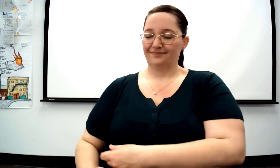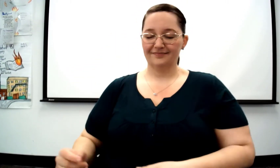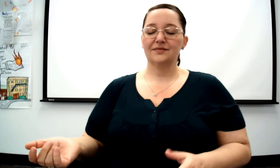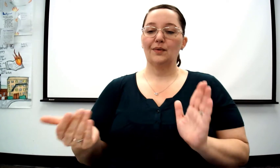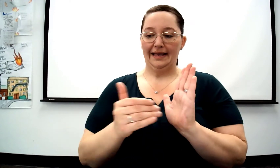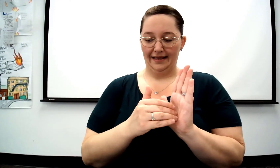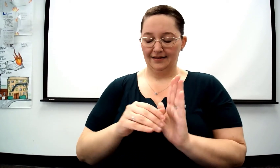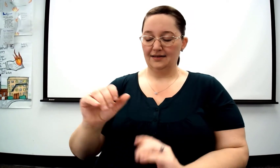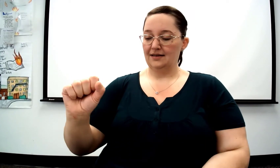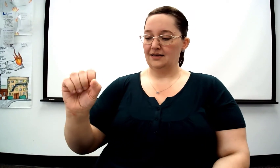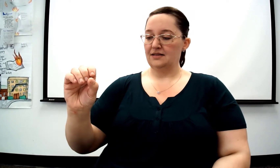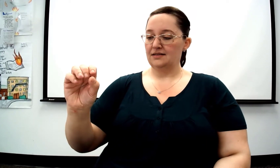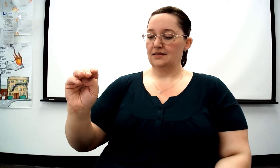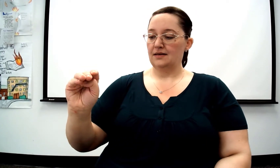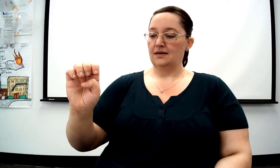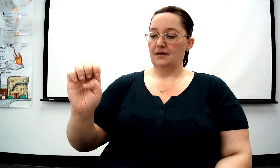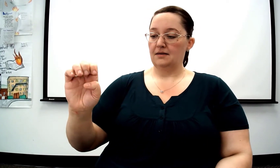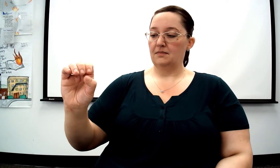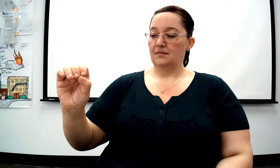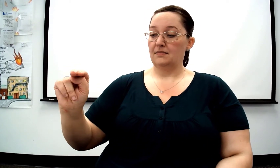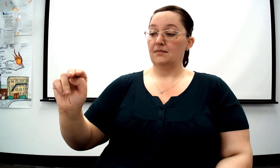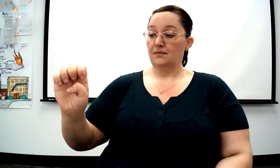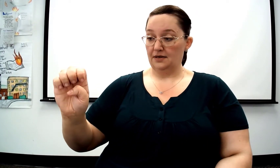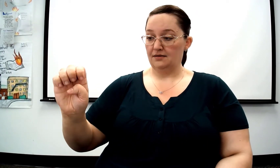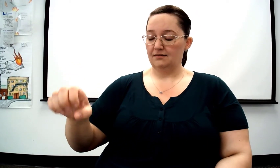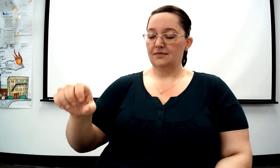think about that for a second. So again, someone,